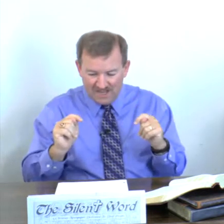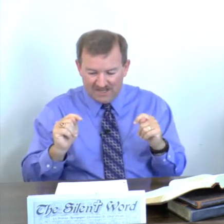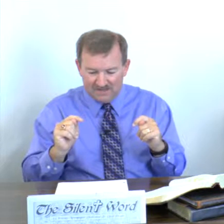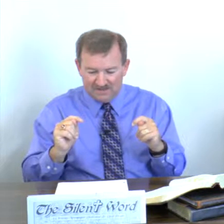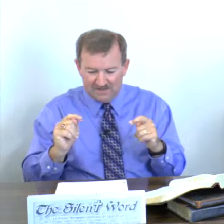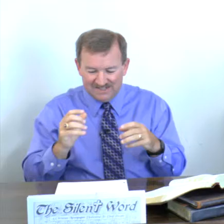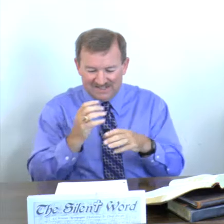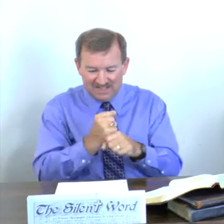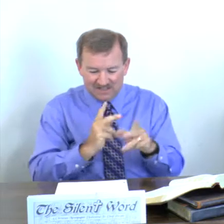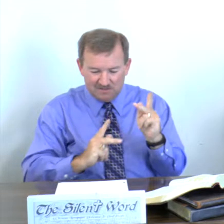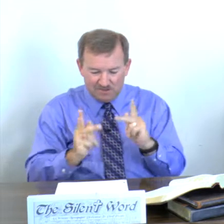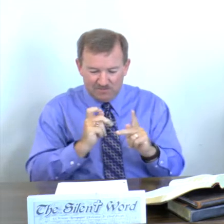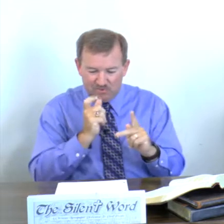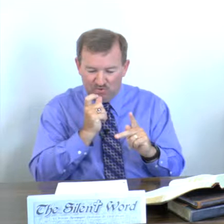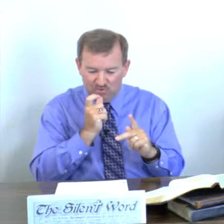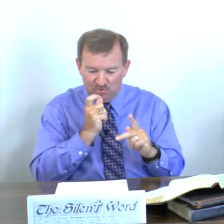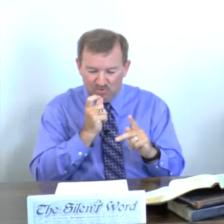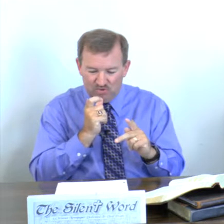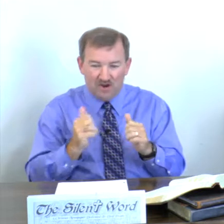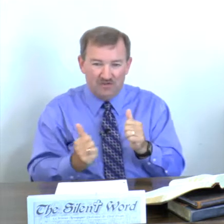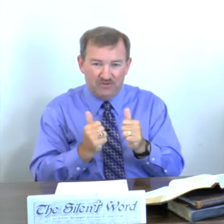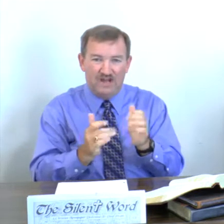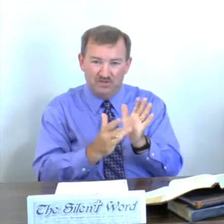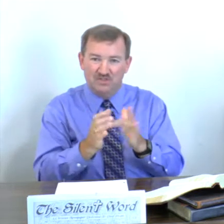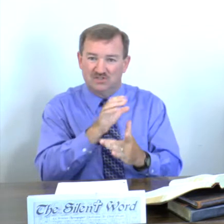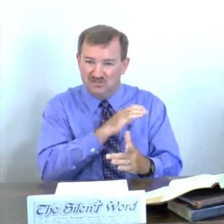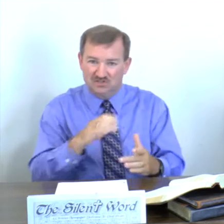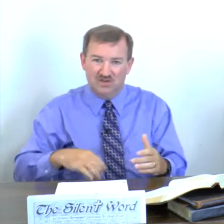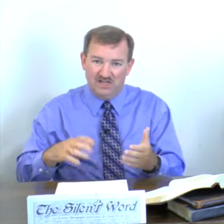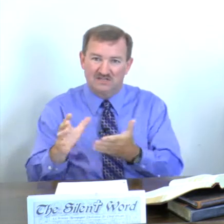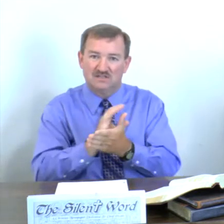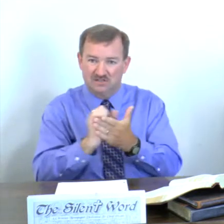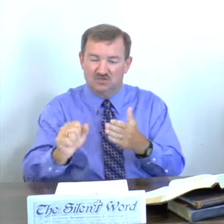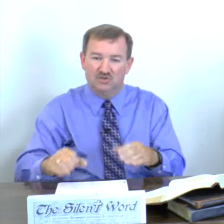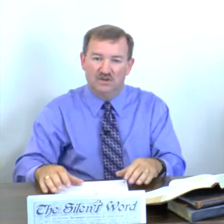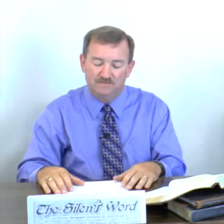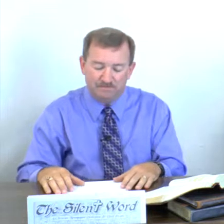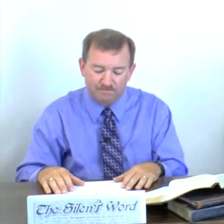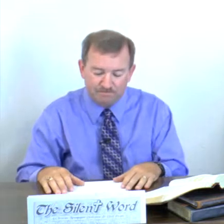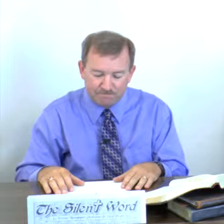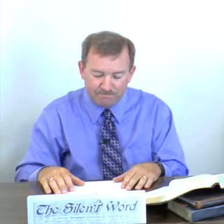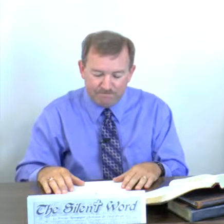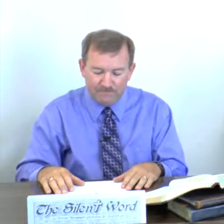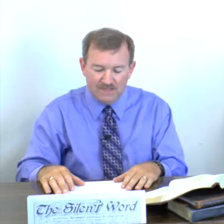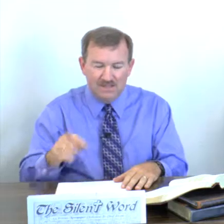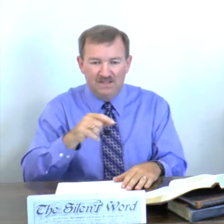try to get the people who are following Jesus Christ destroyed.